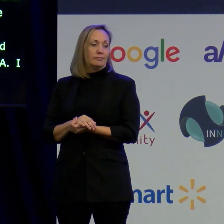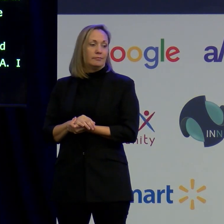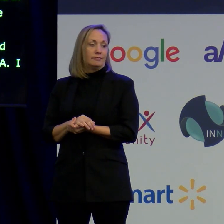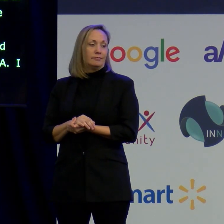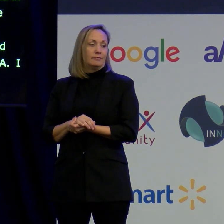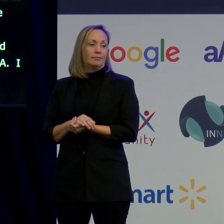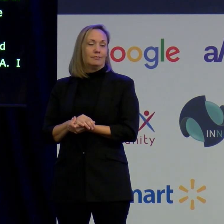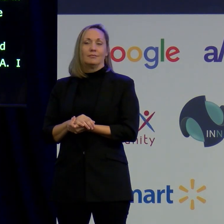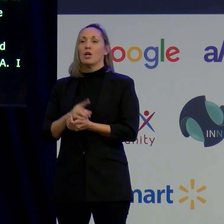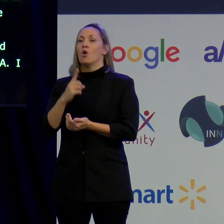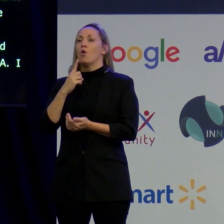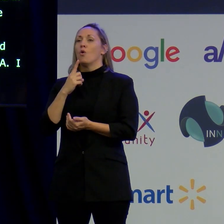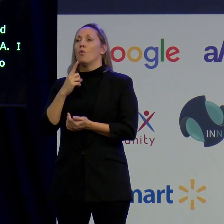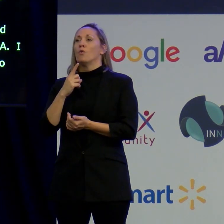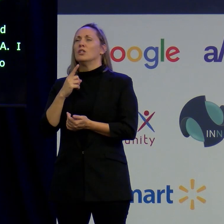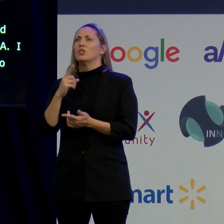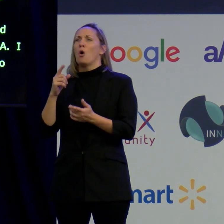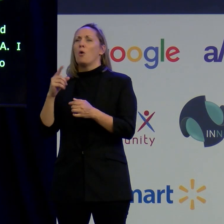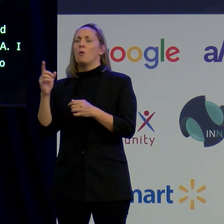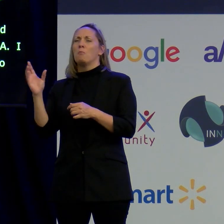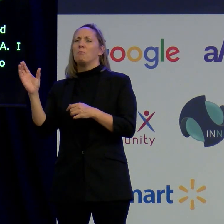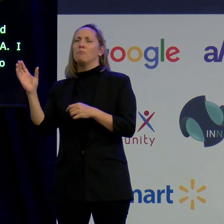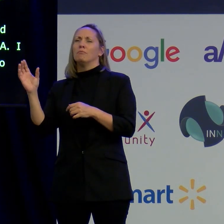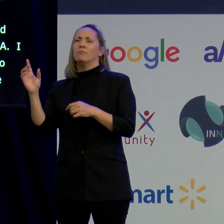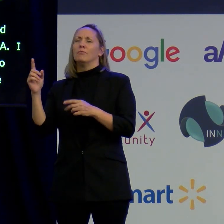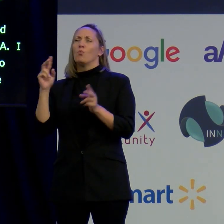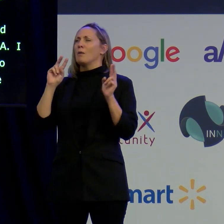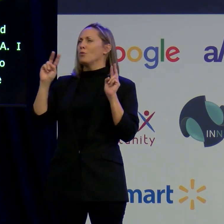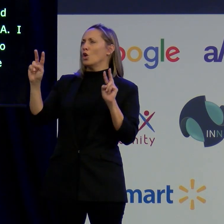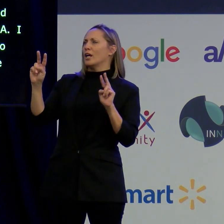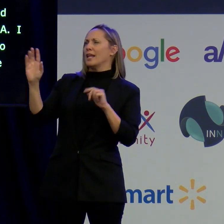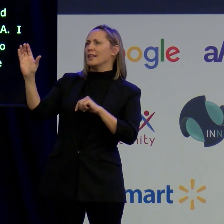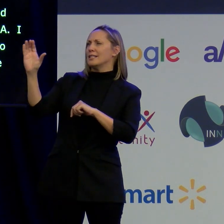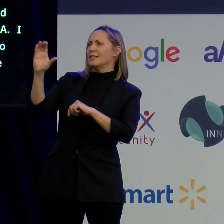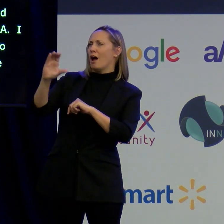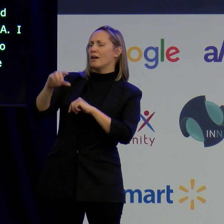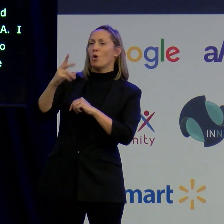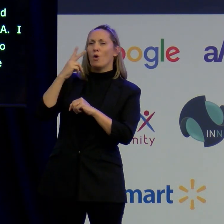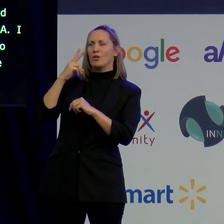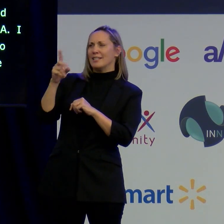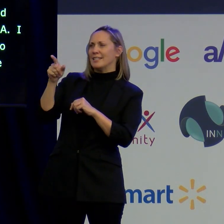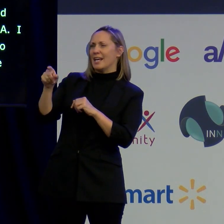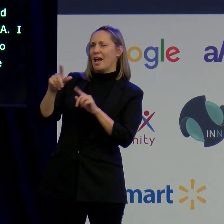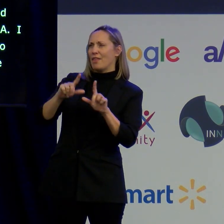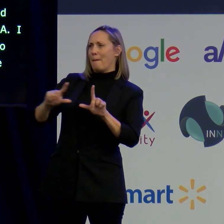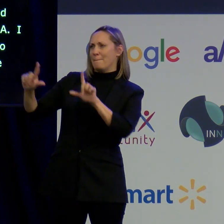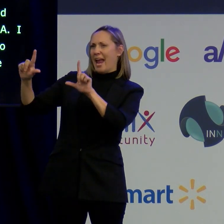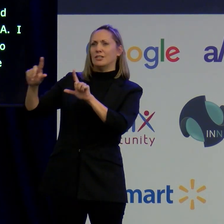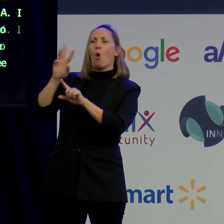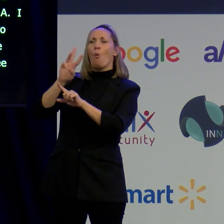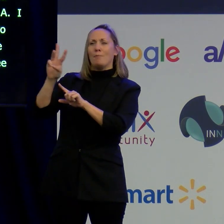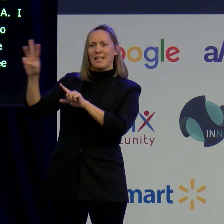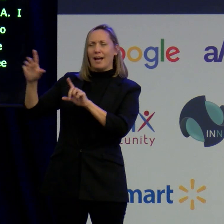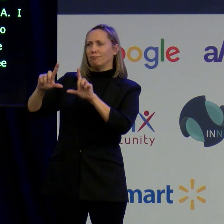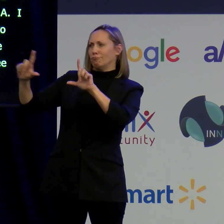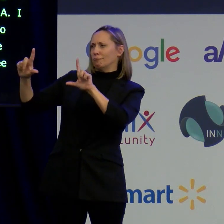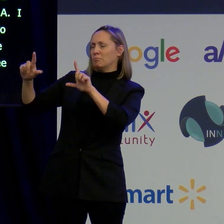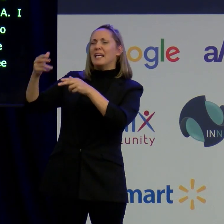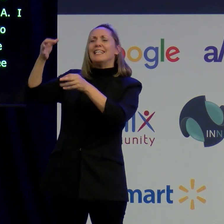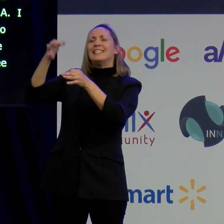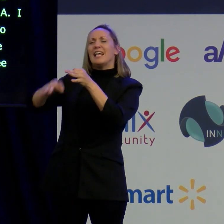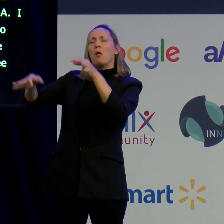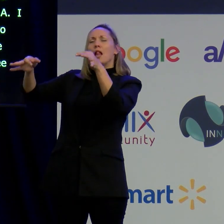building about a month ago. The sun is still shining. And what you can see on this page is just a very simple explanation of